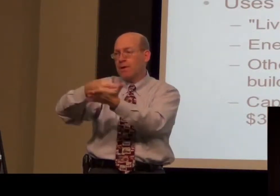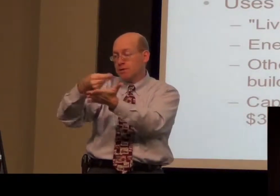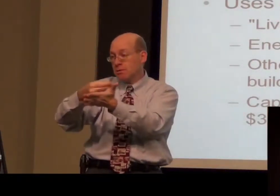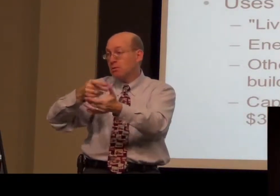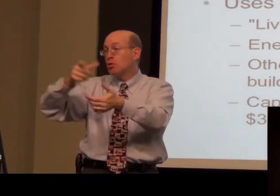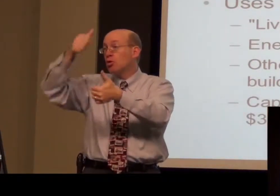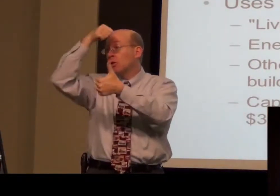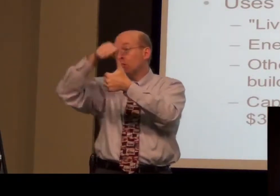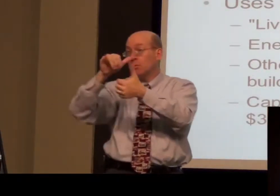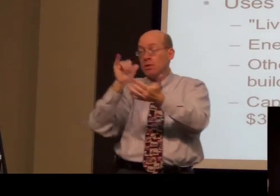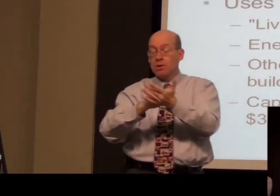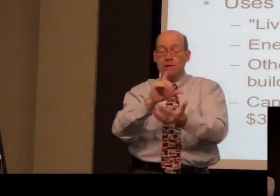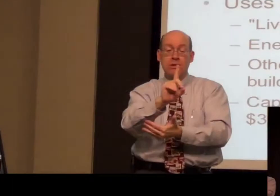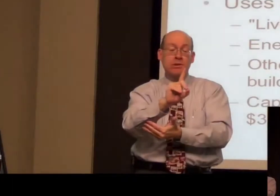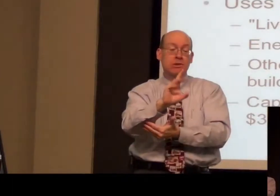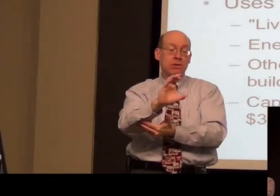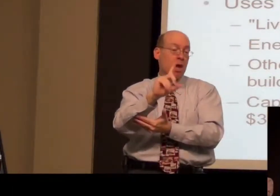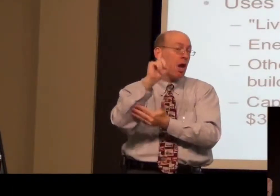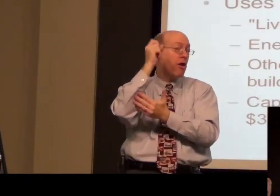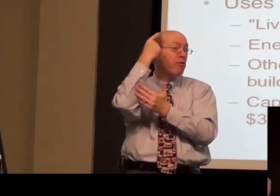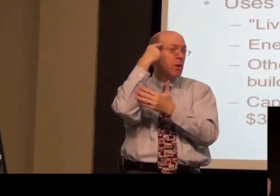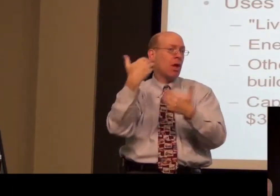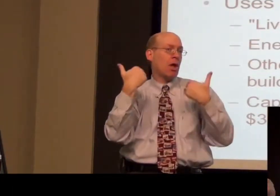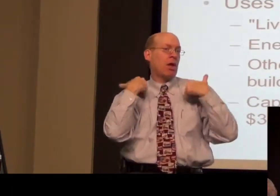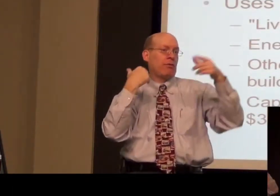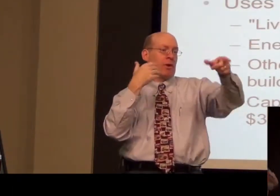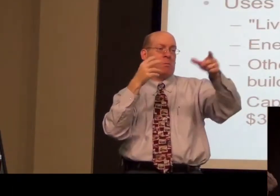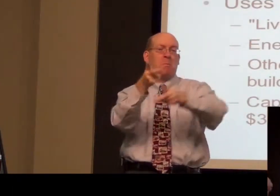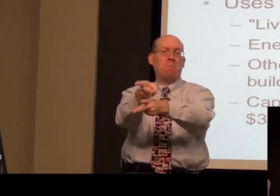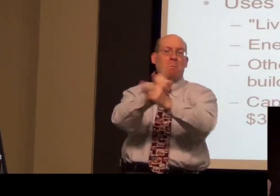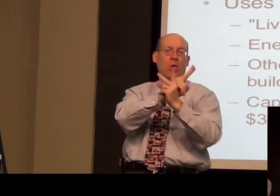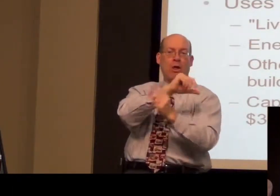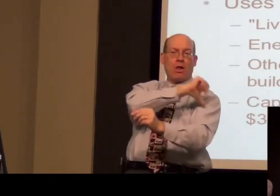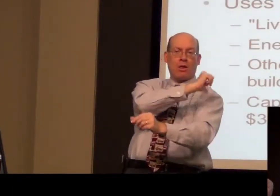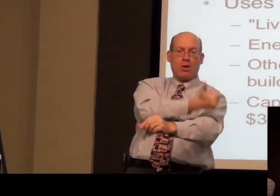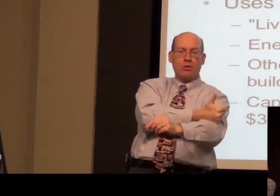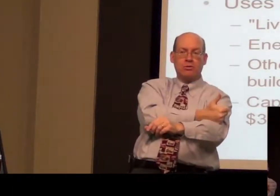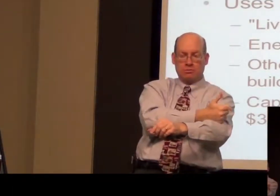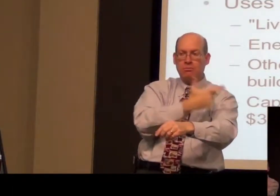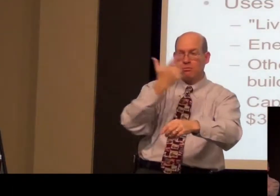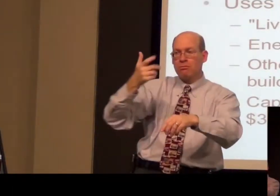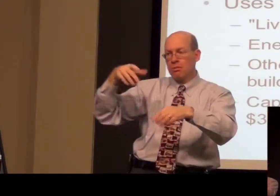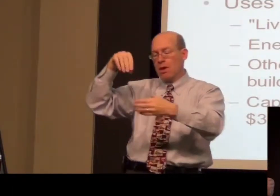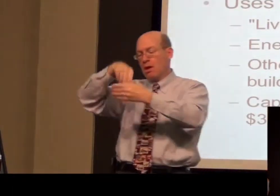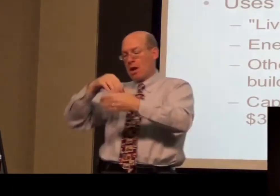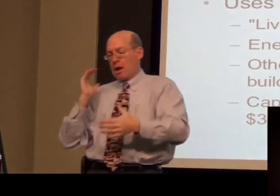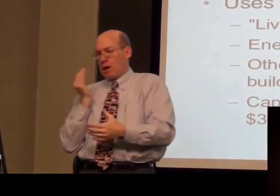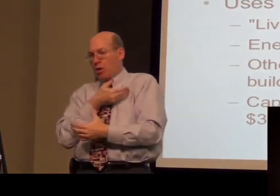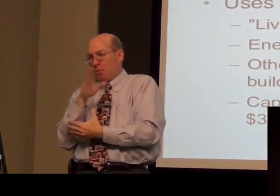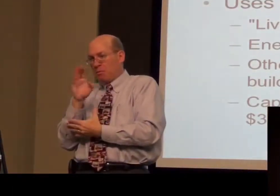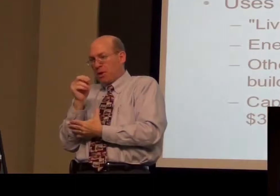deal. And you might have been wondering, what exactly is conduit financing? Essentially, we have the